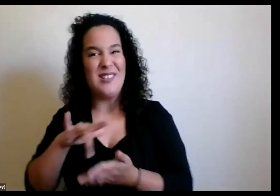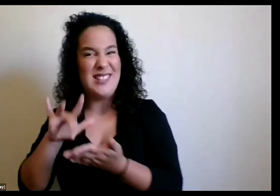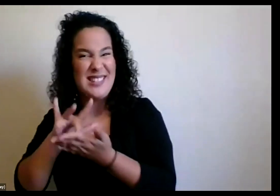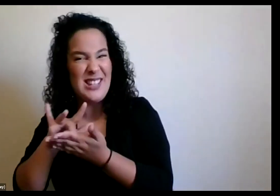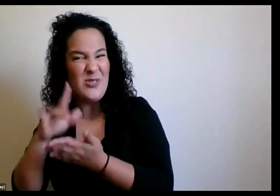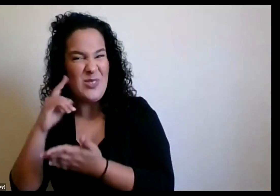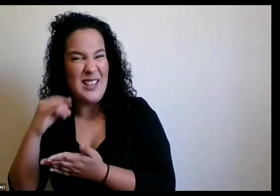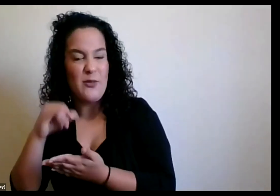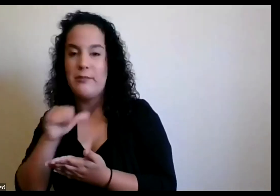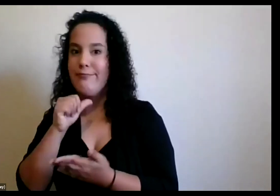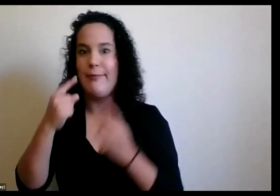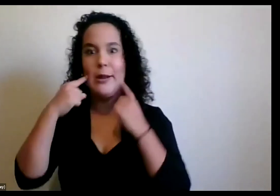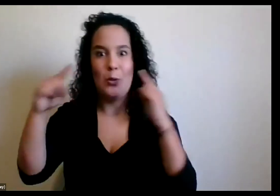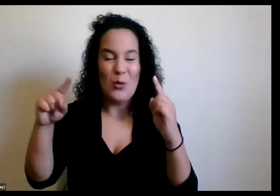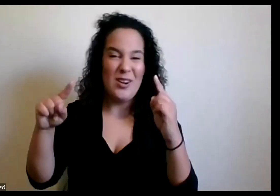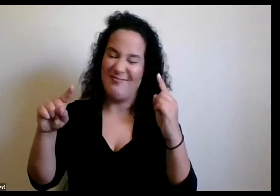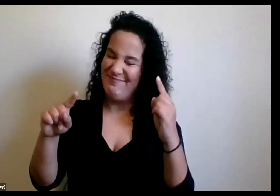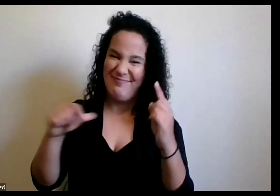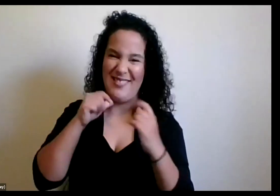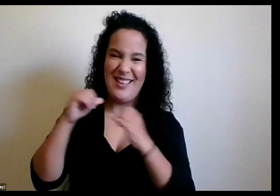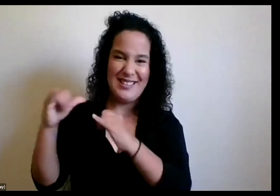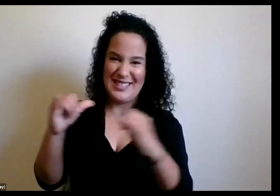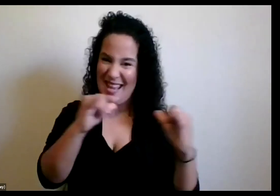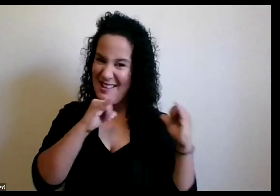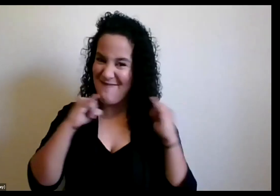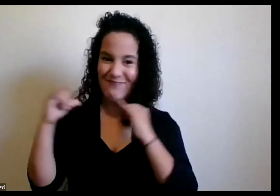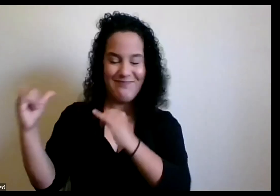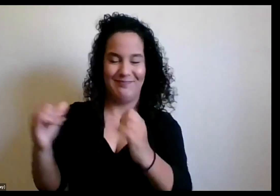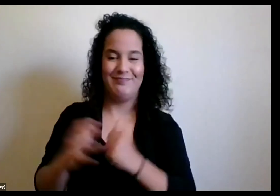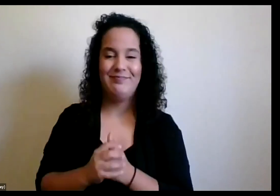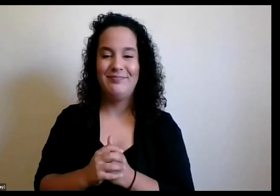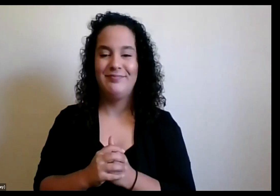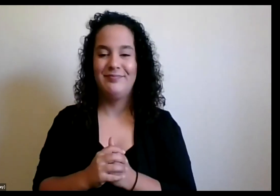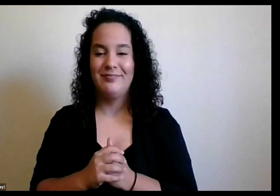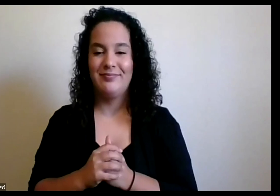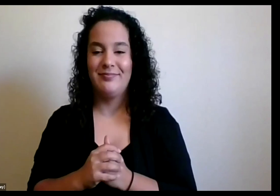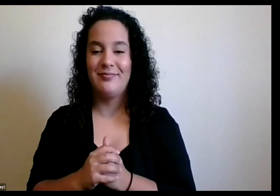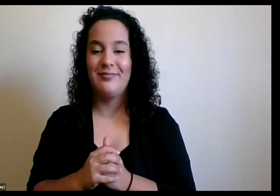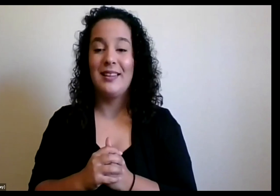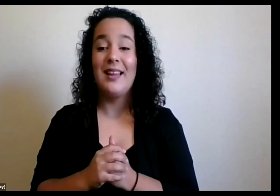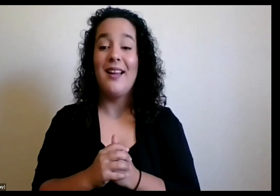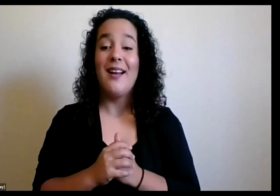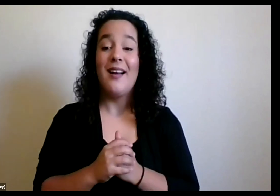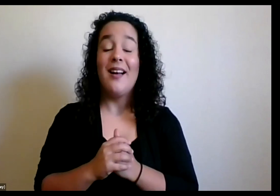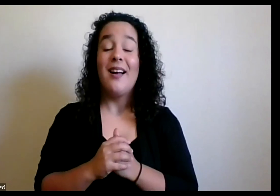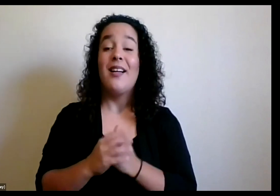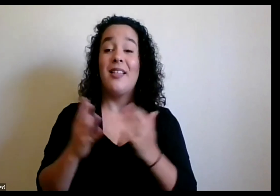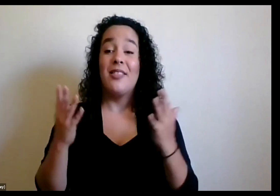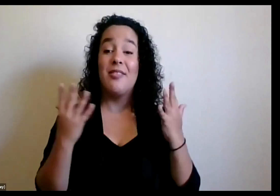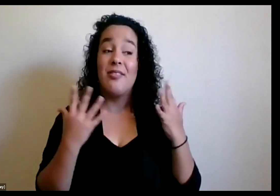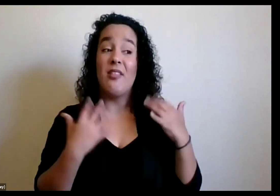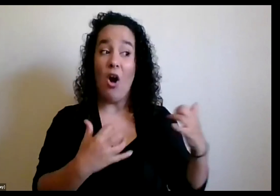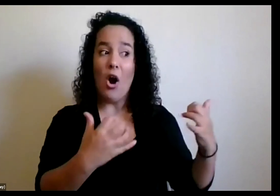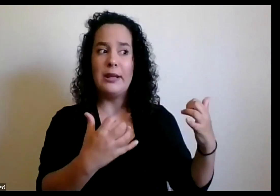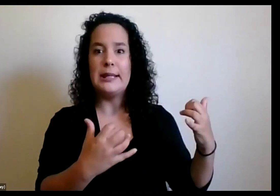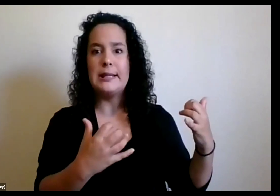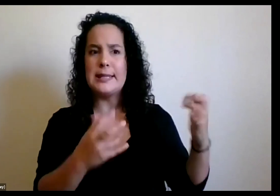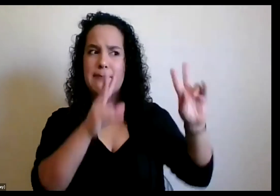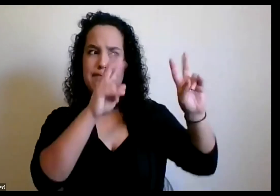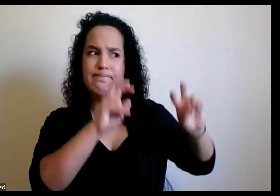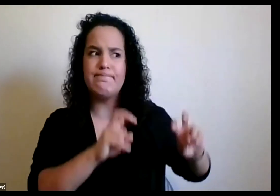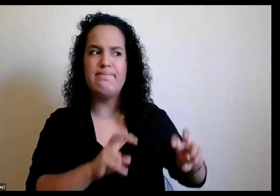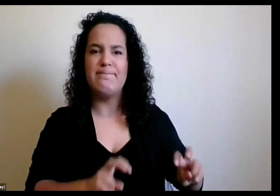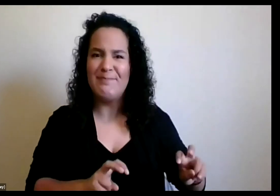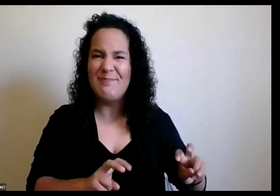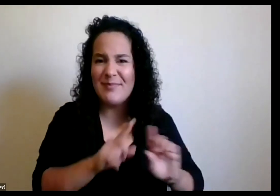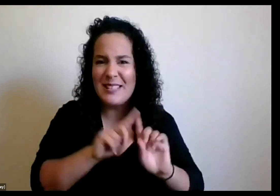think having, in some ways, I think the segments, the audience segments and the profiles give us a way of thinking a little bit